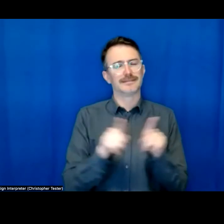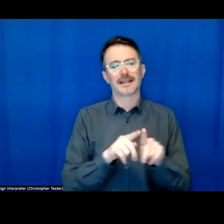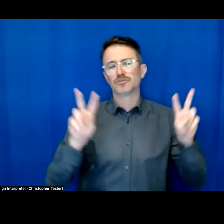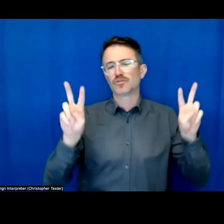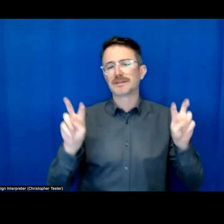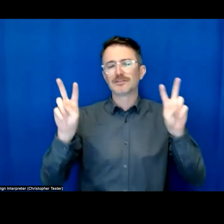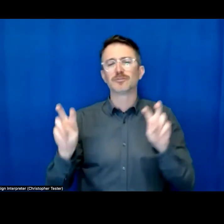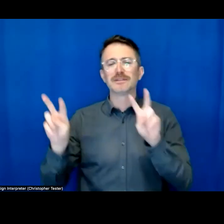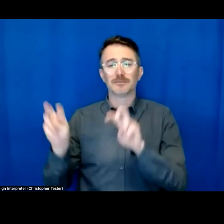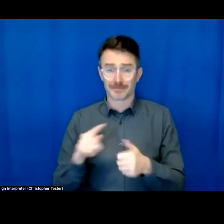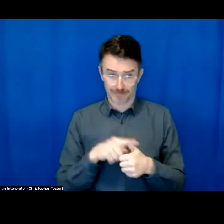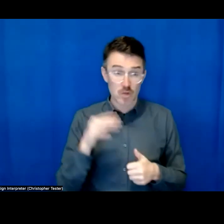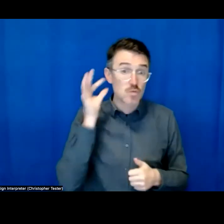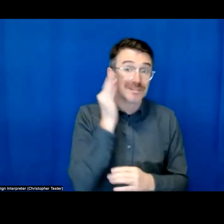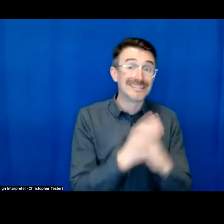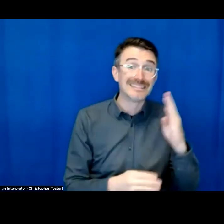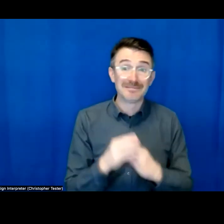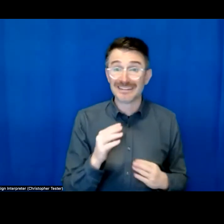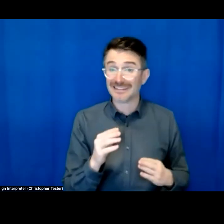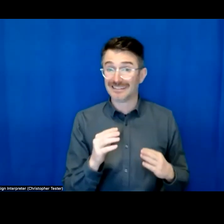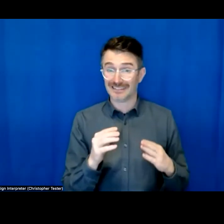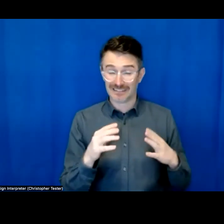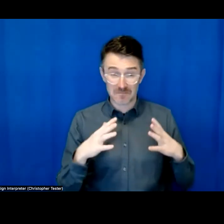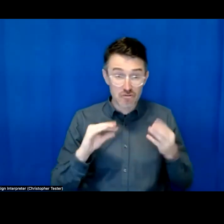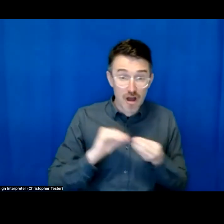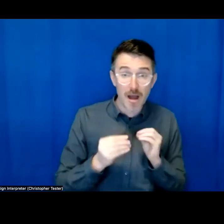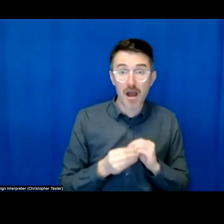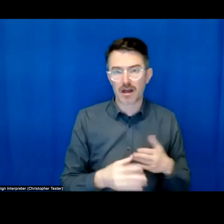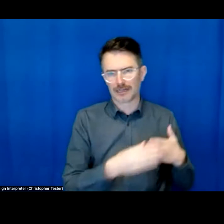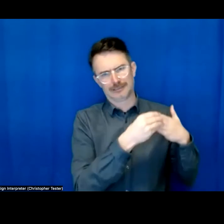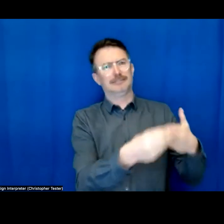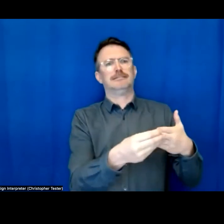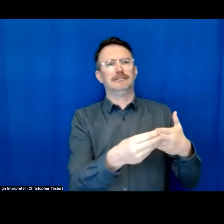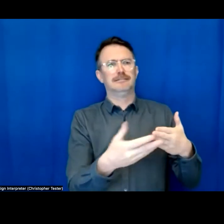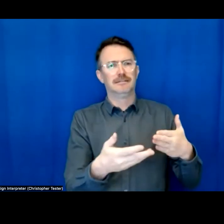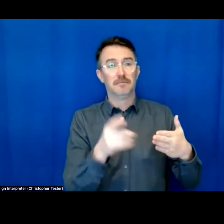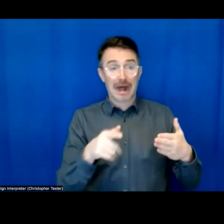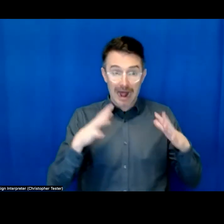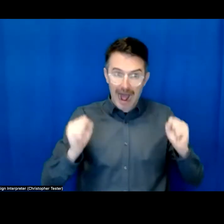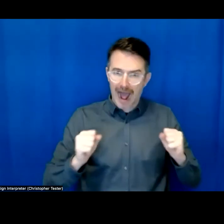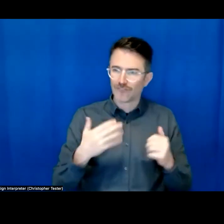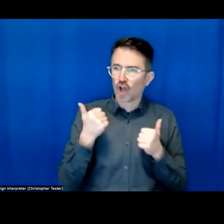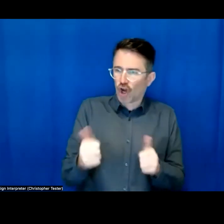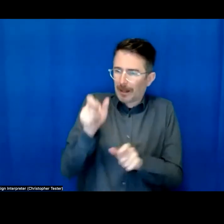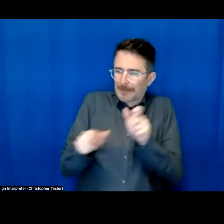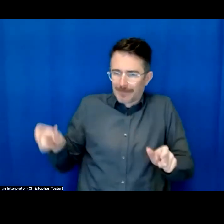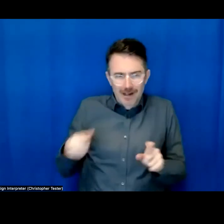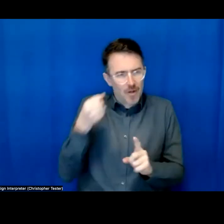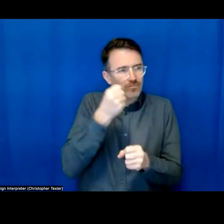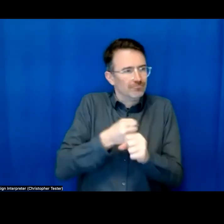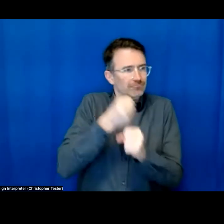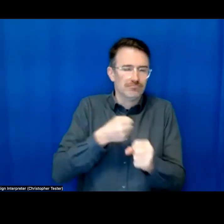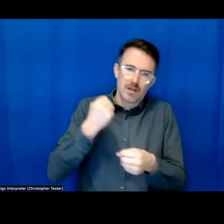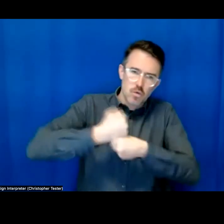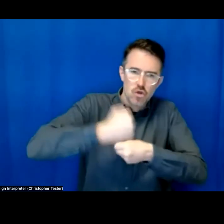inclusive response to crisis. Now I would like to introduce our first speaker,